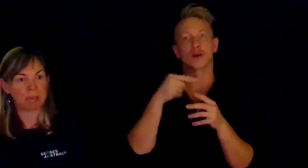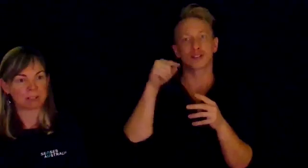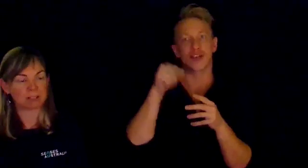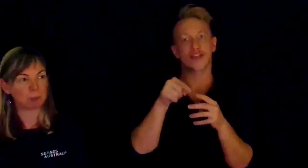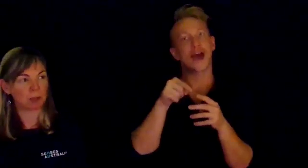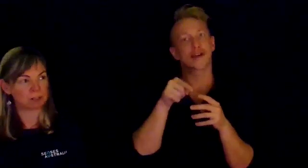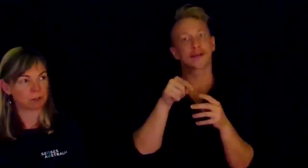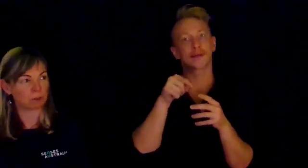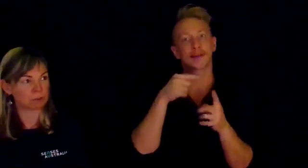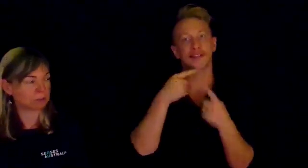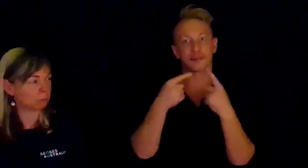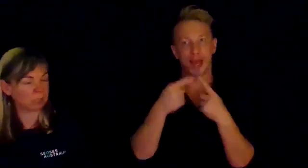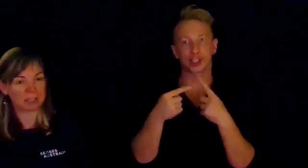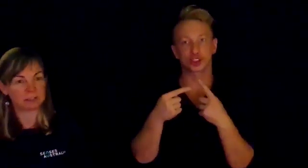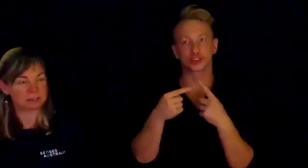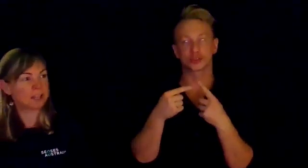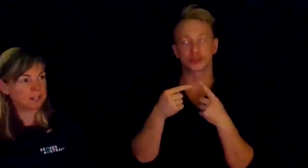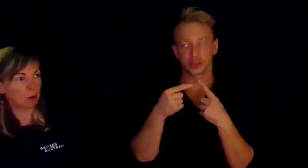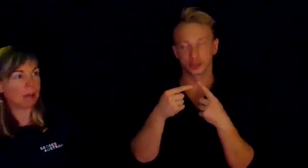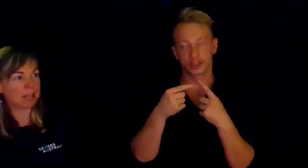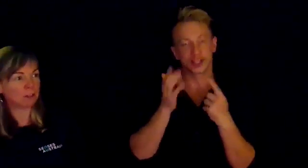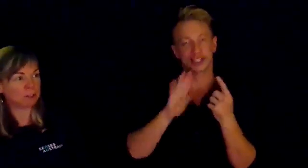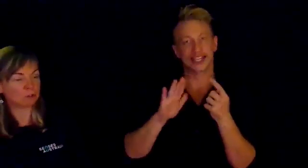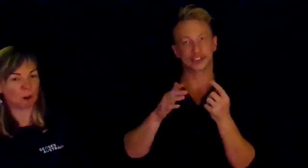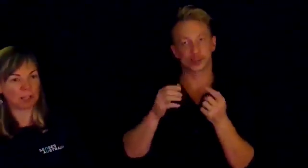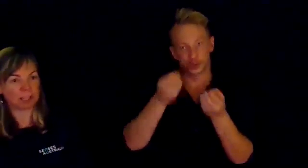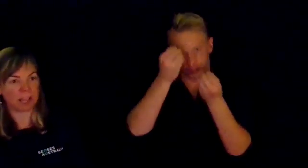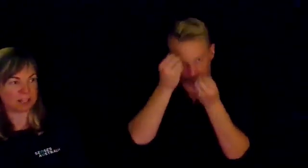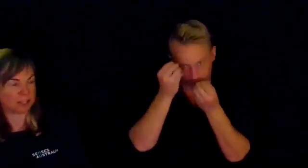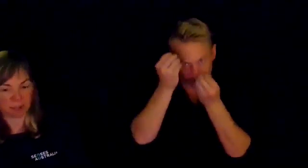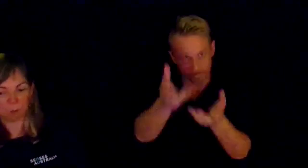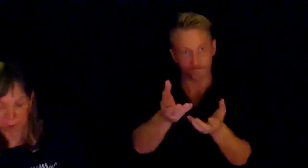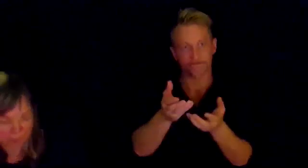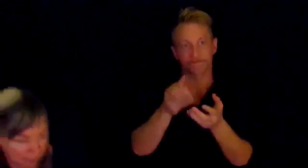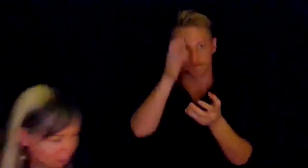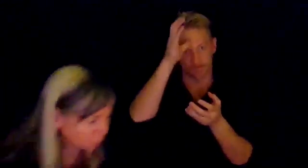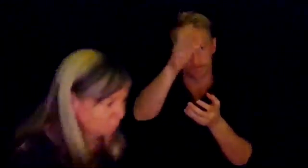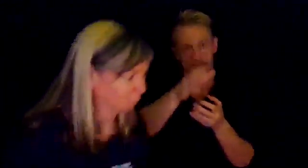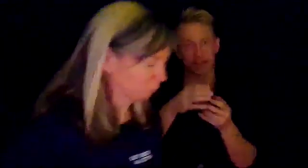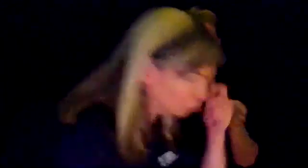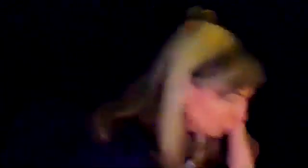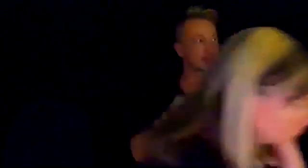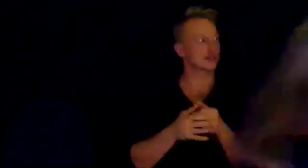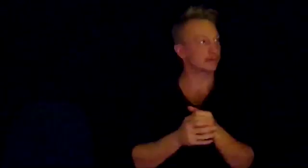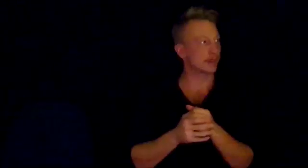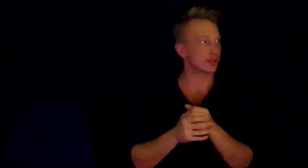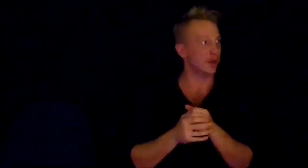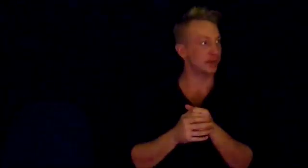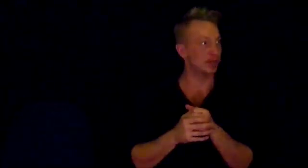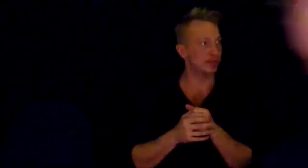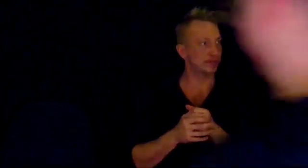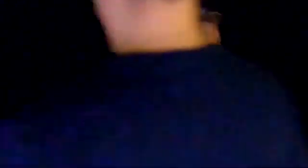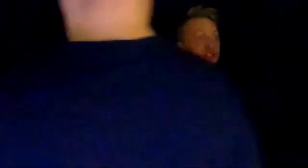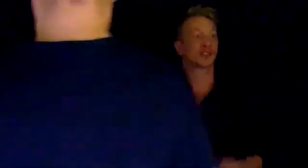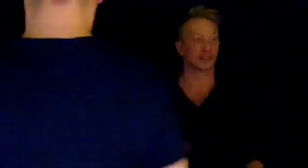information about deaf blindness across to the planners. So I'll hand over to Ryan to answer that one. That's good. Need to talk